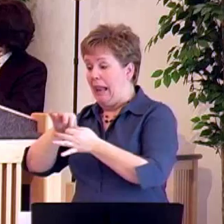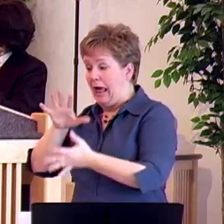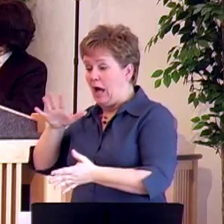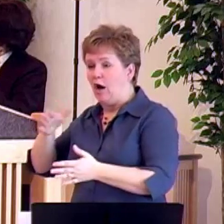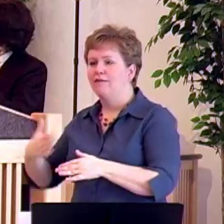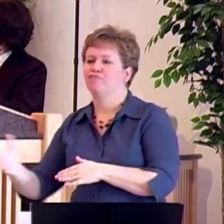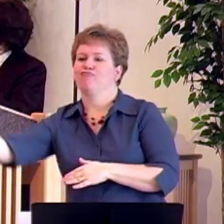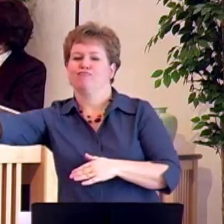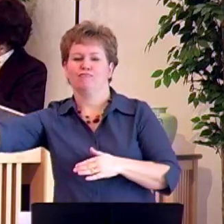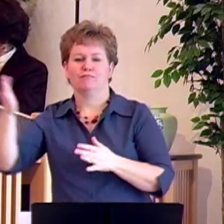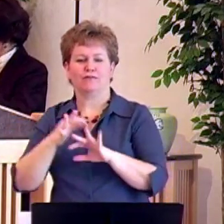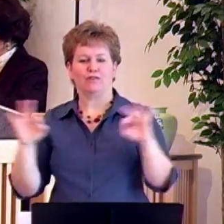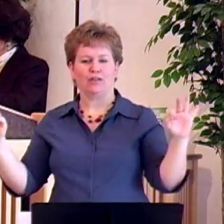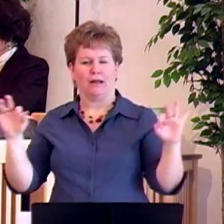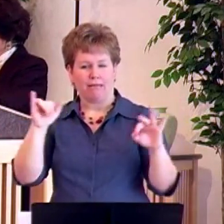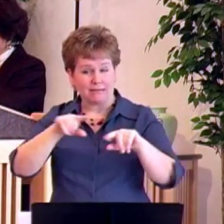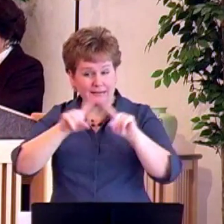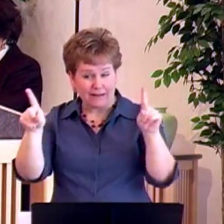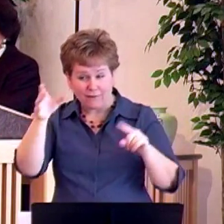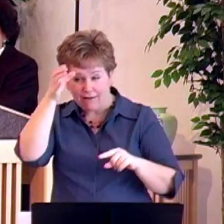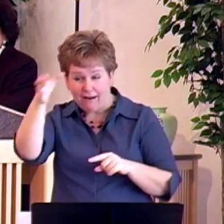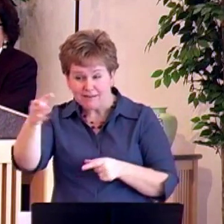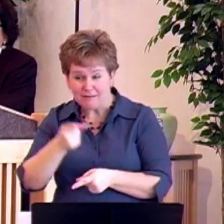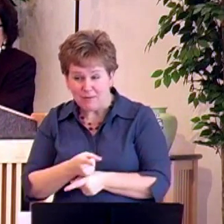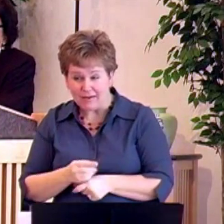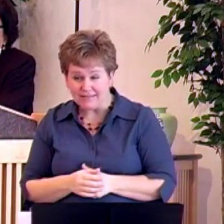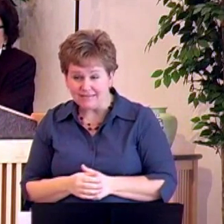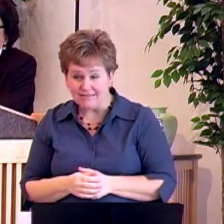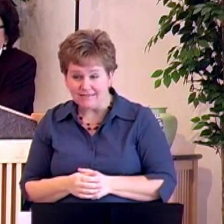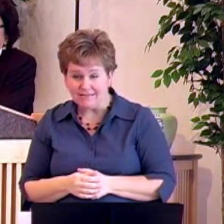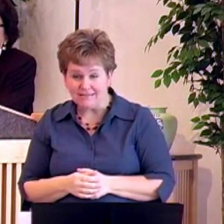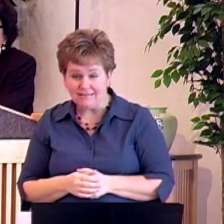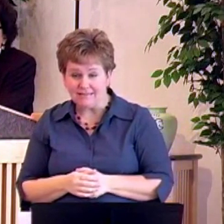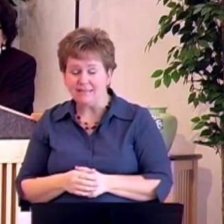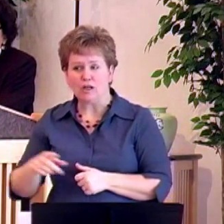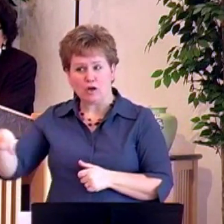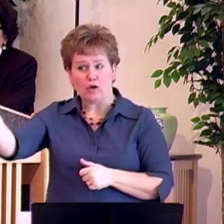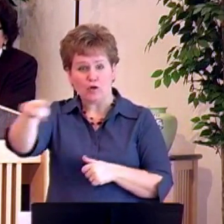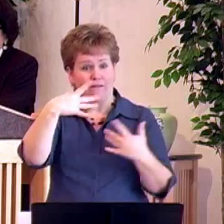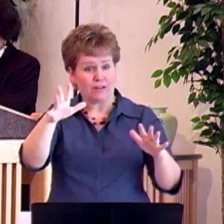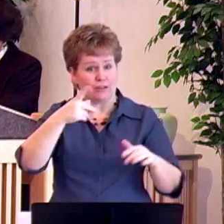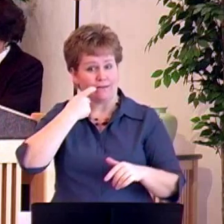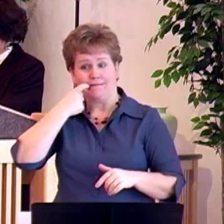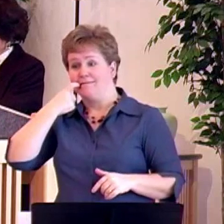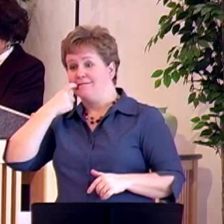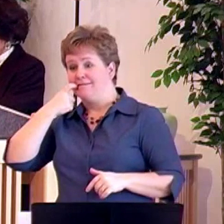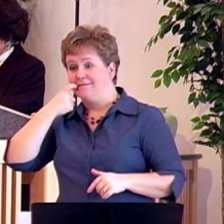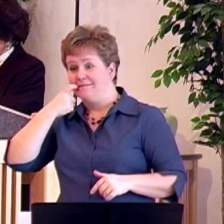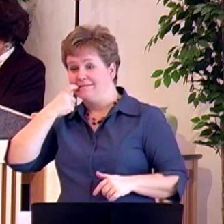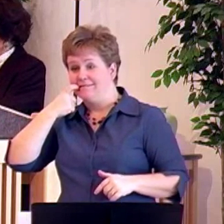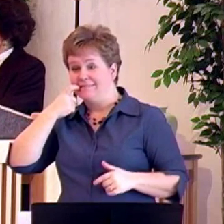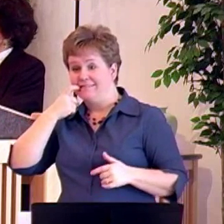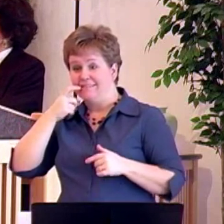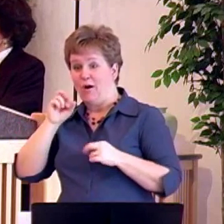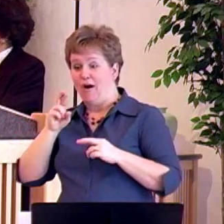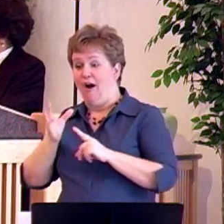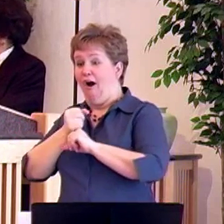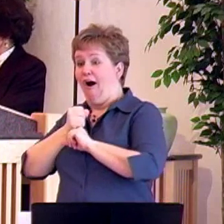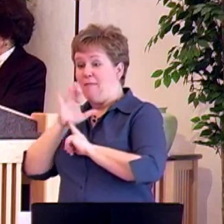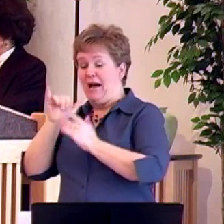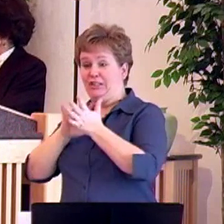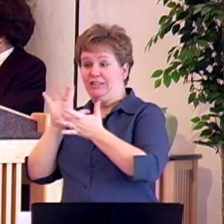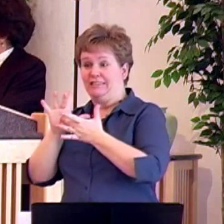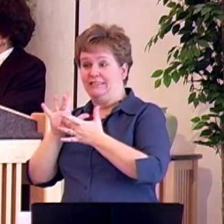That's a whole different concept. We have been caught and released. When Jesus